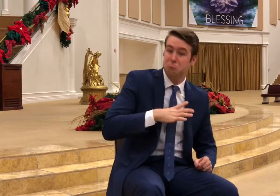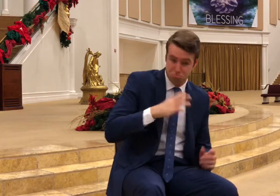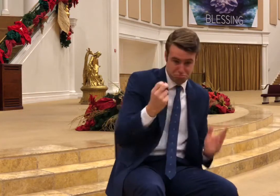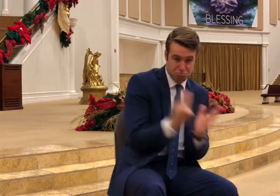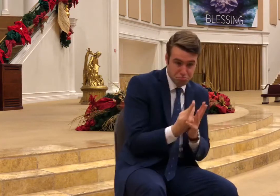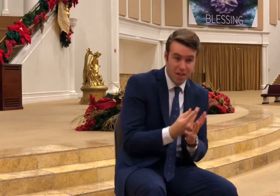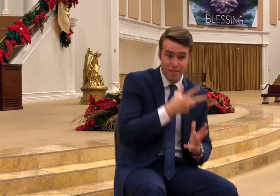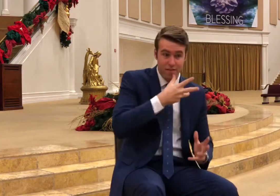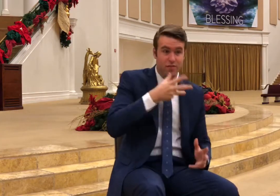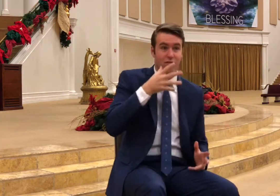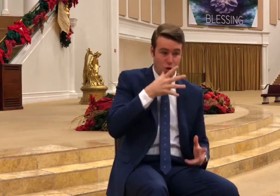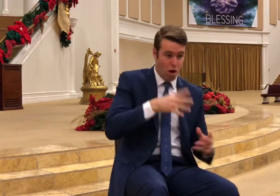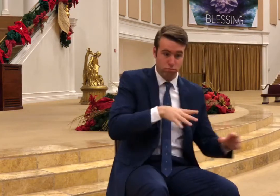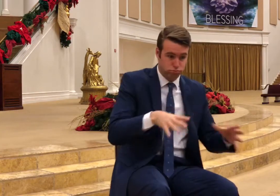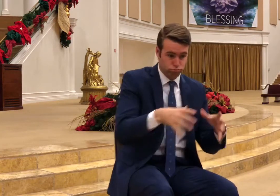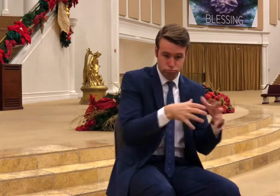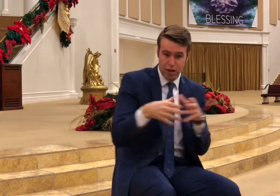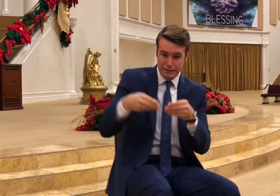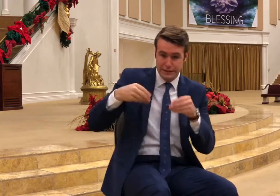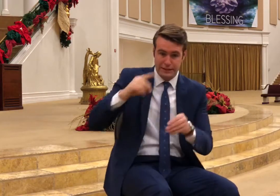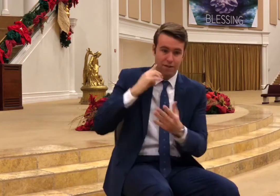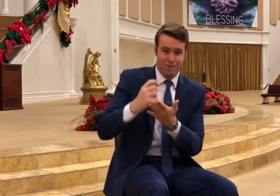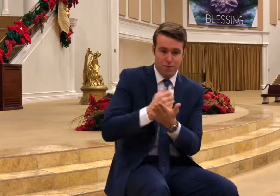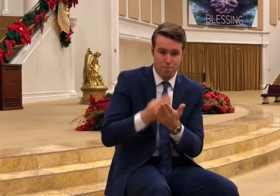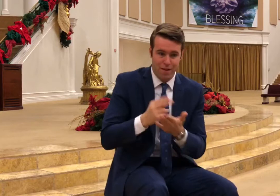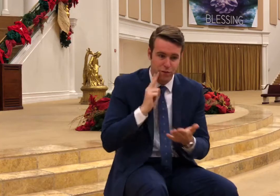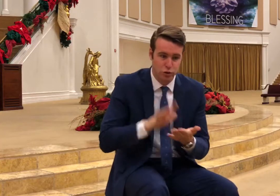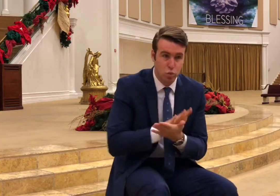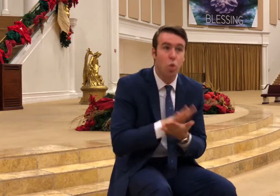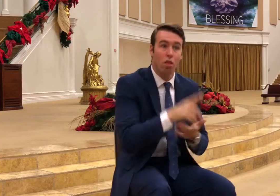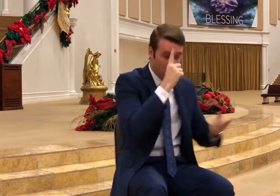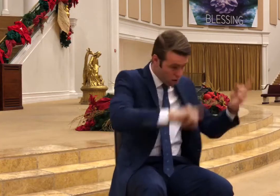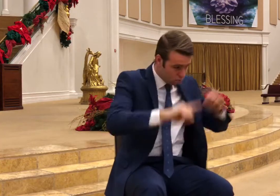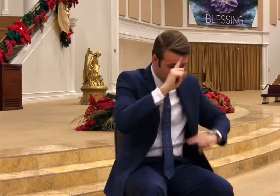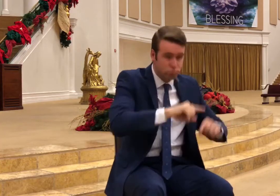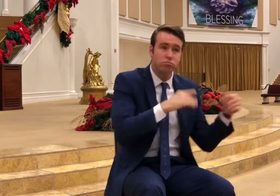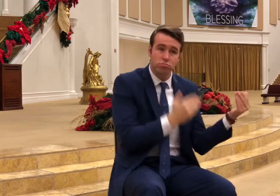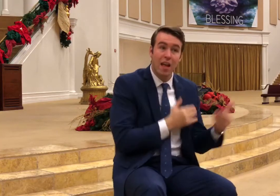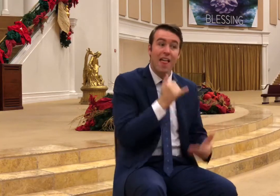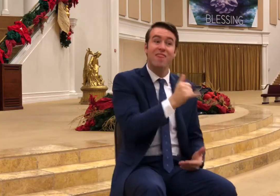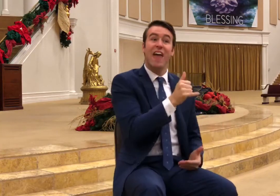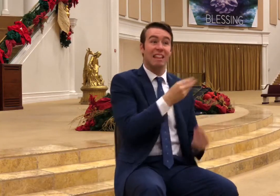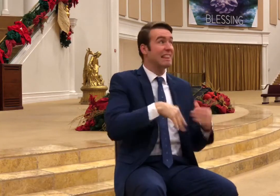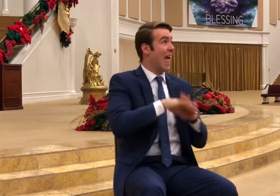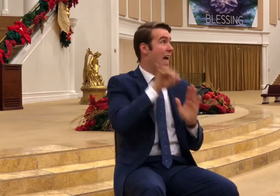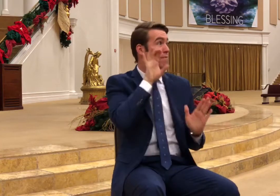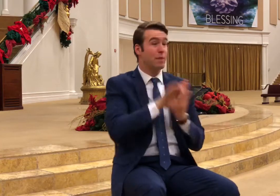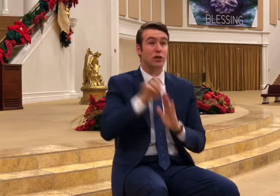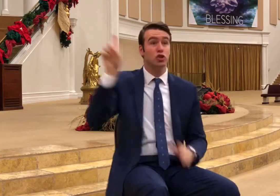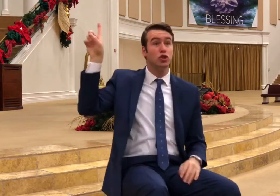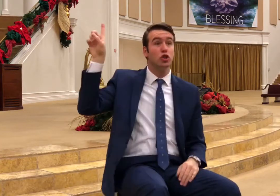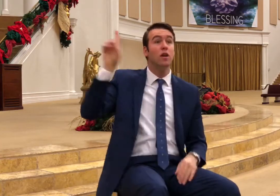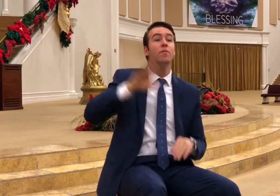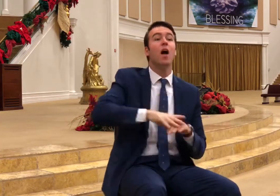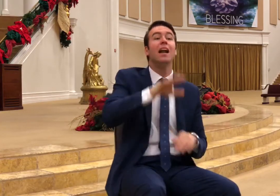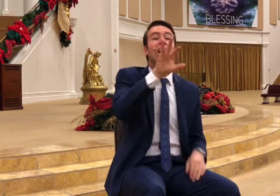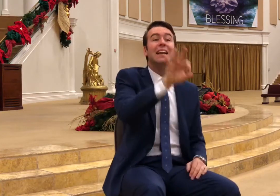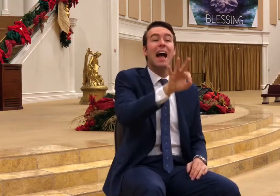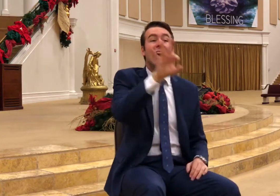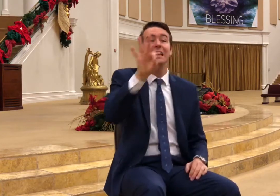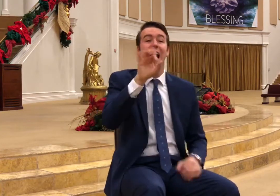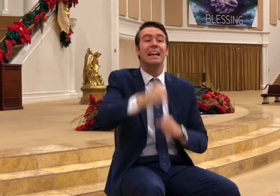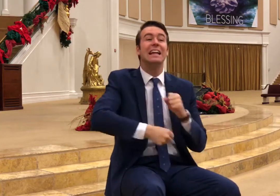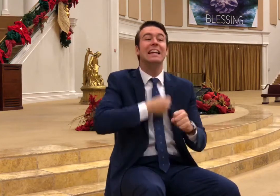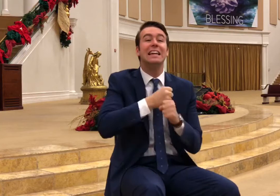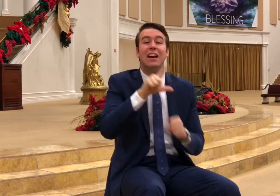with the elders. They met with the elders. And so all of this happened. This land has been deeded on a 99-year